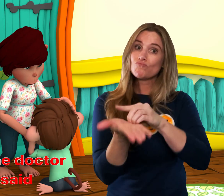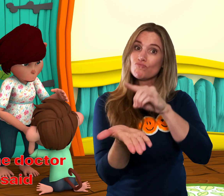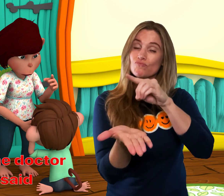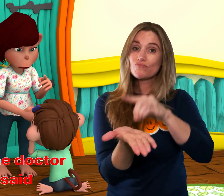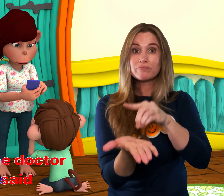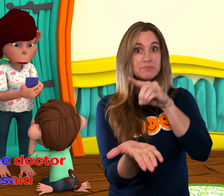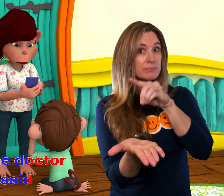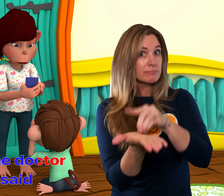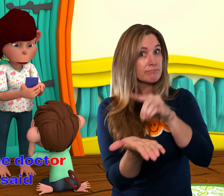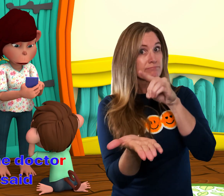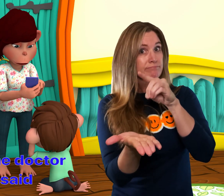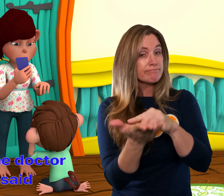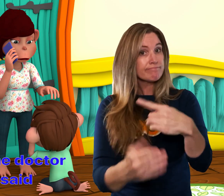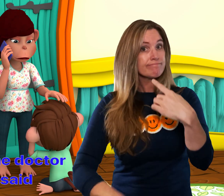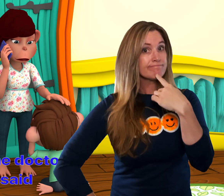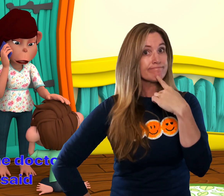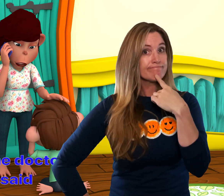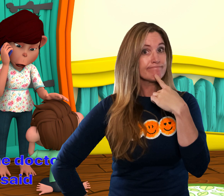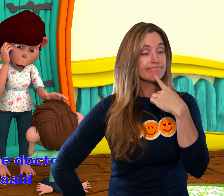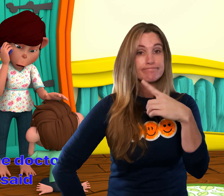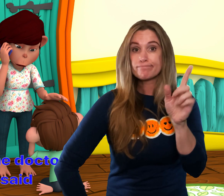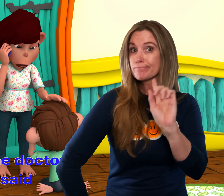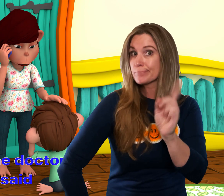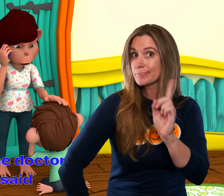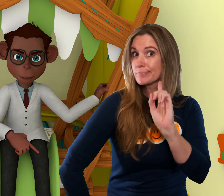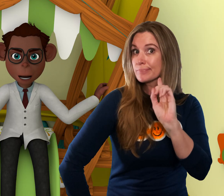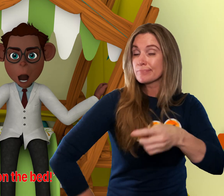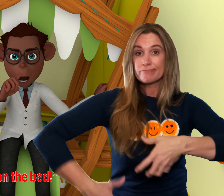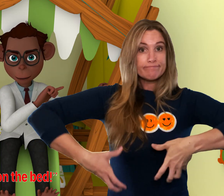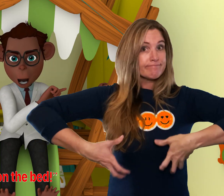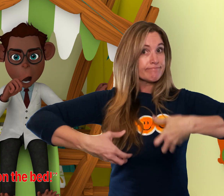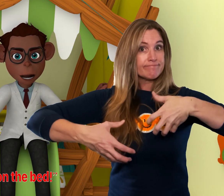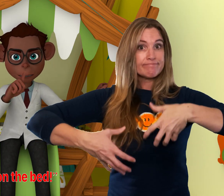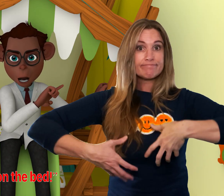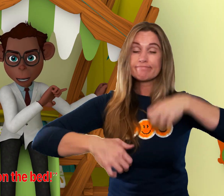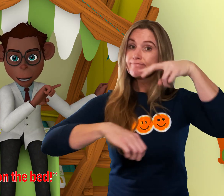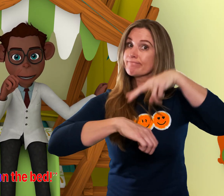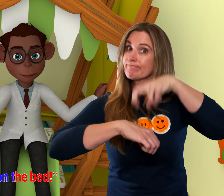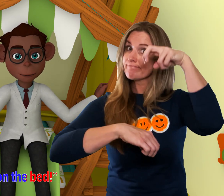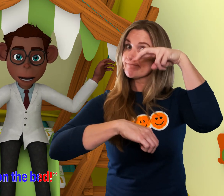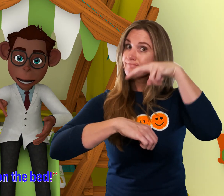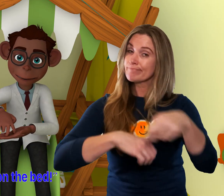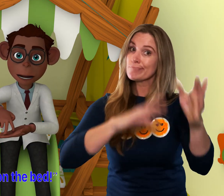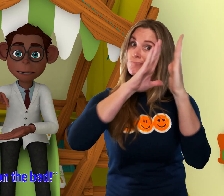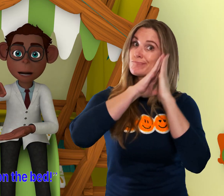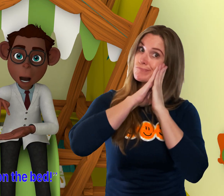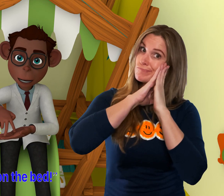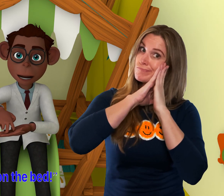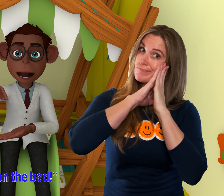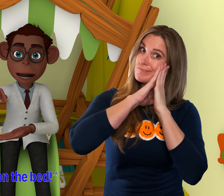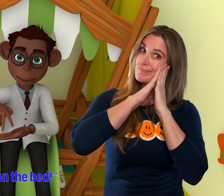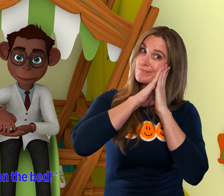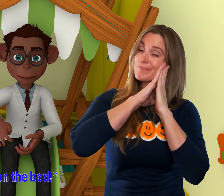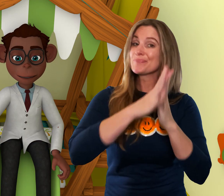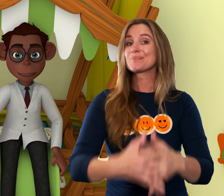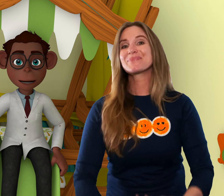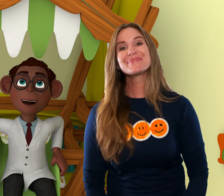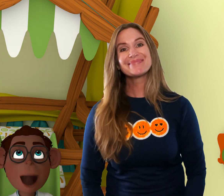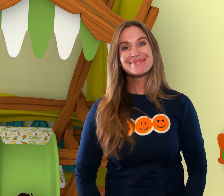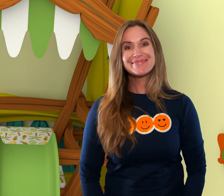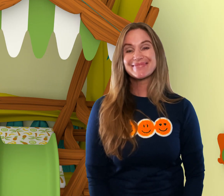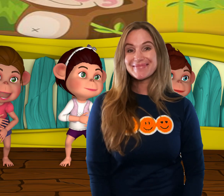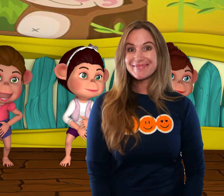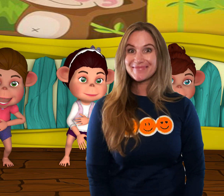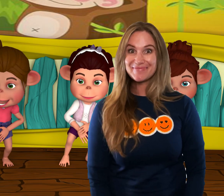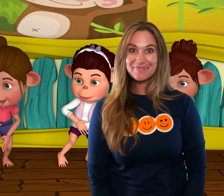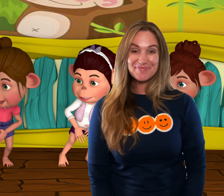Mama called the doctor and the doctor said, "No more monkeys jumping on the bed."